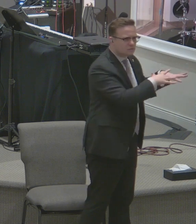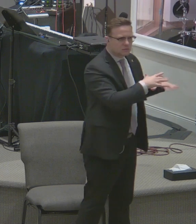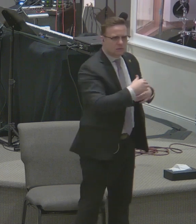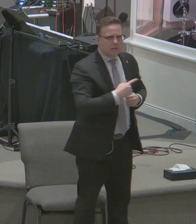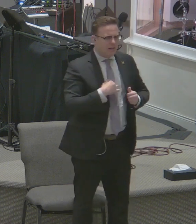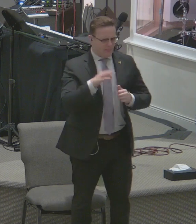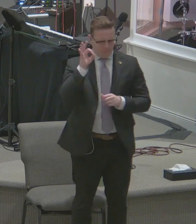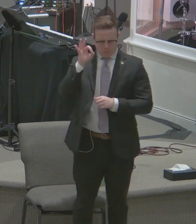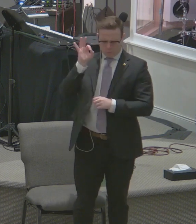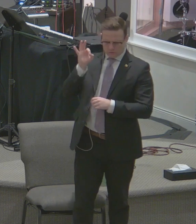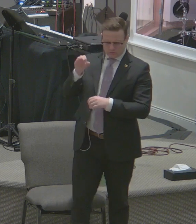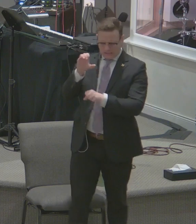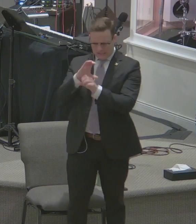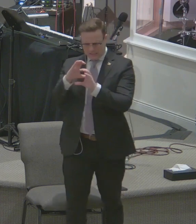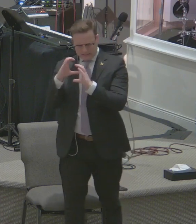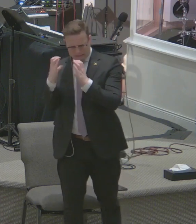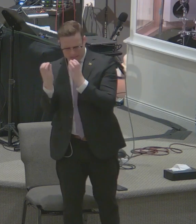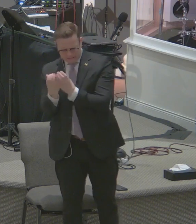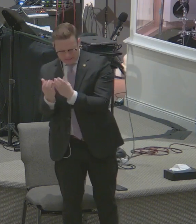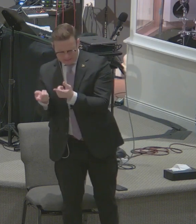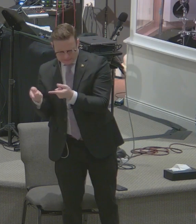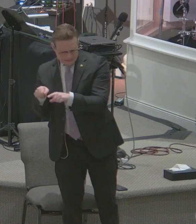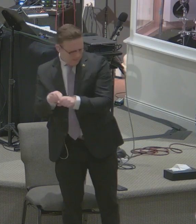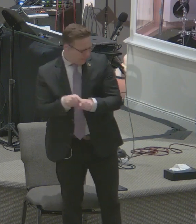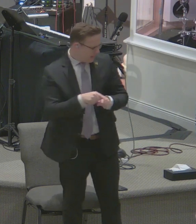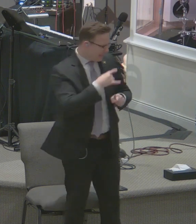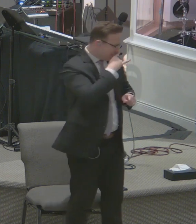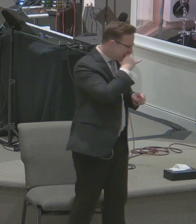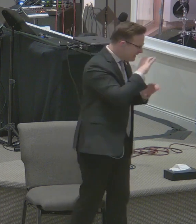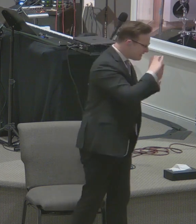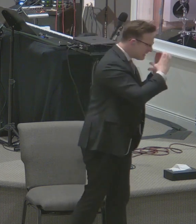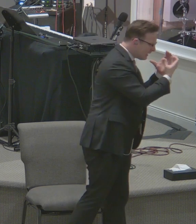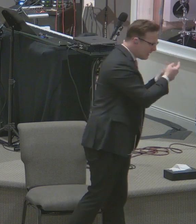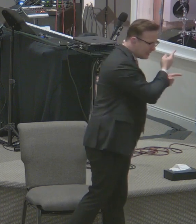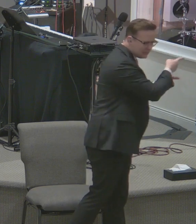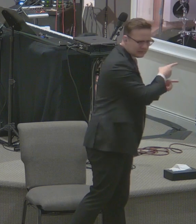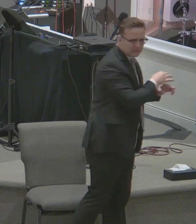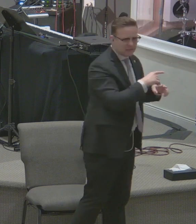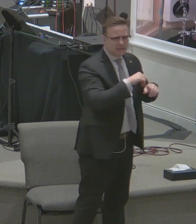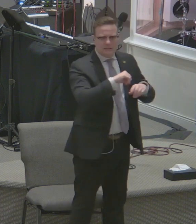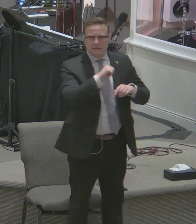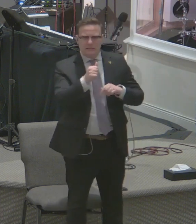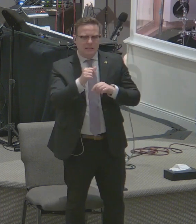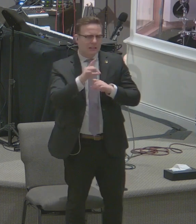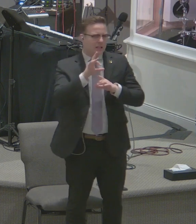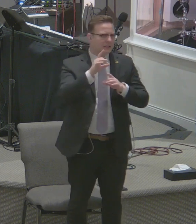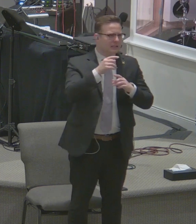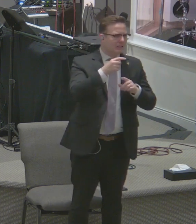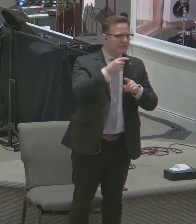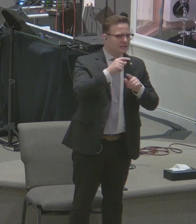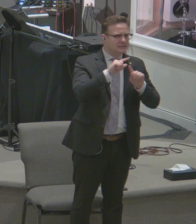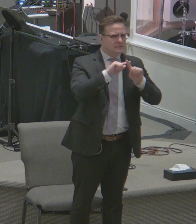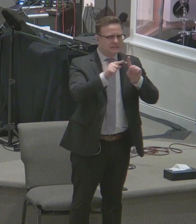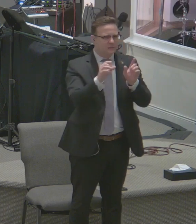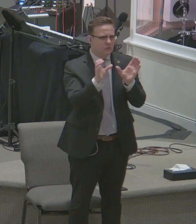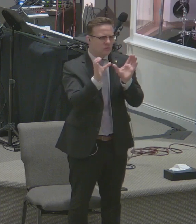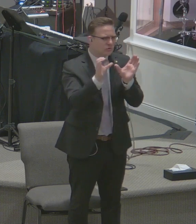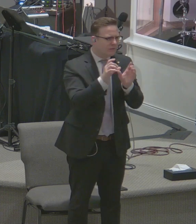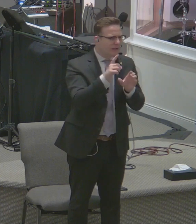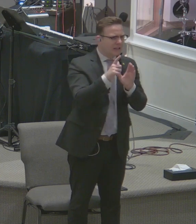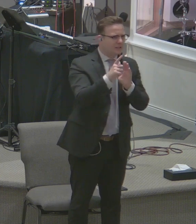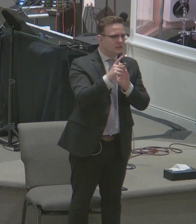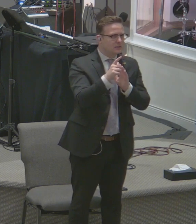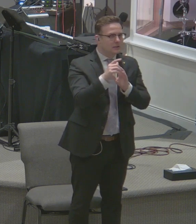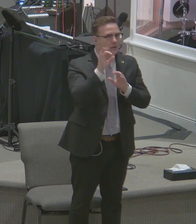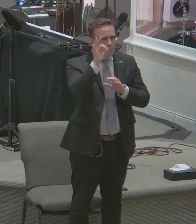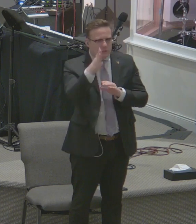is going on, and people are being challenged. 8 or 9 licensed preachers in the church, and 14 people saying